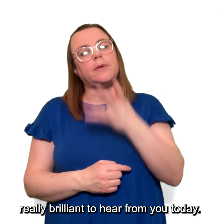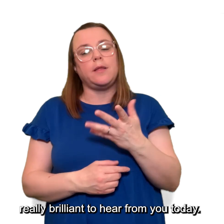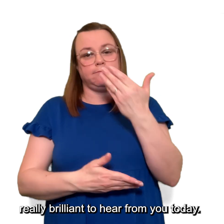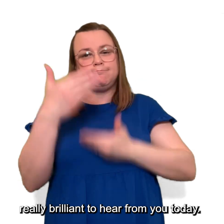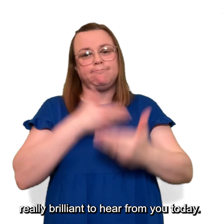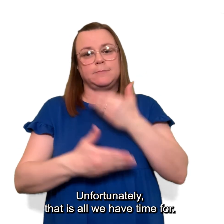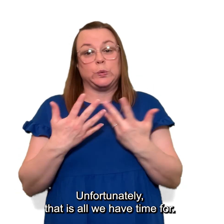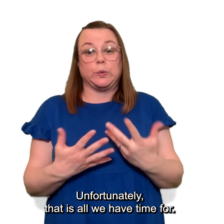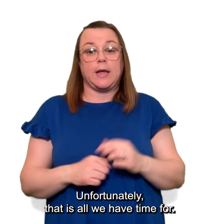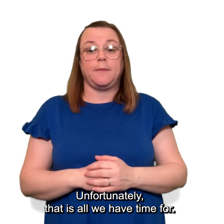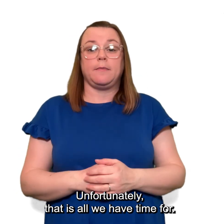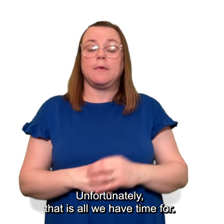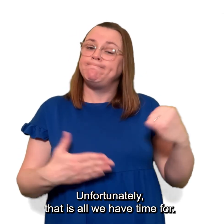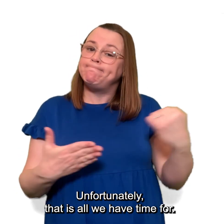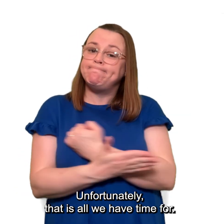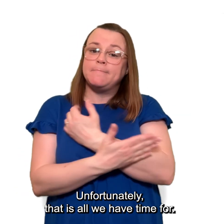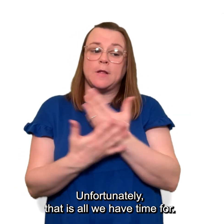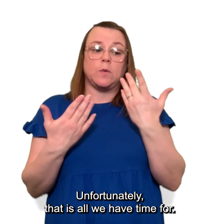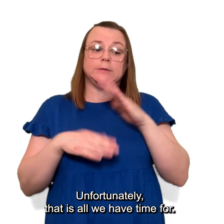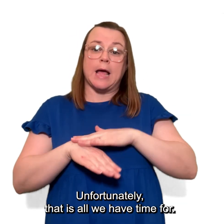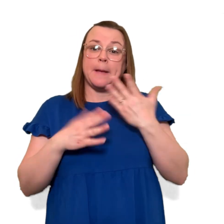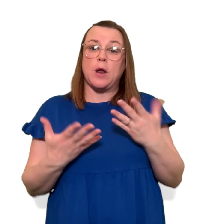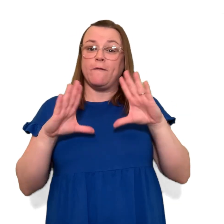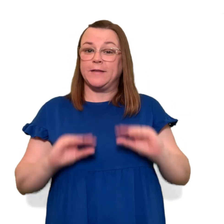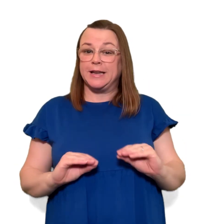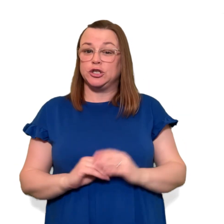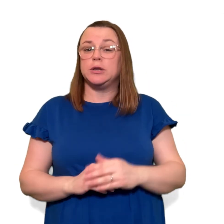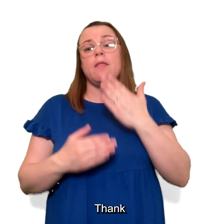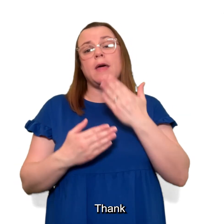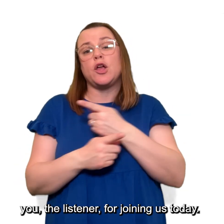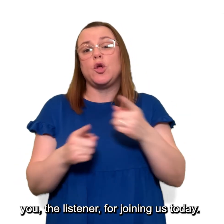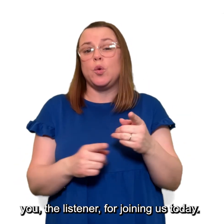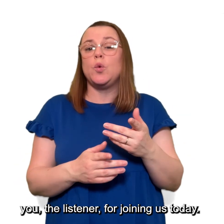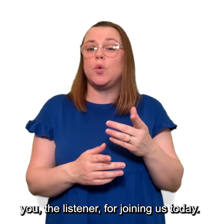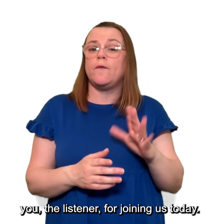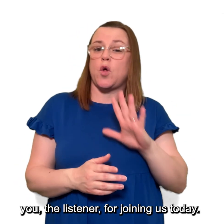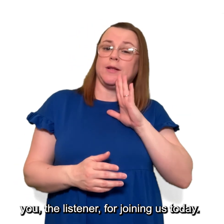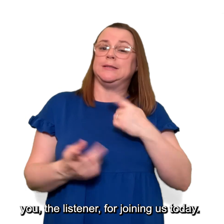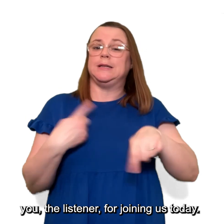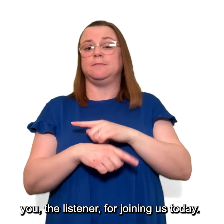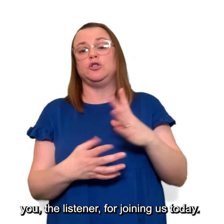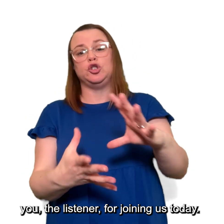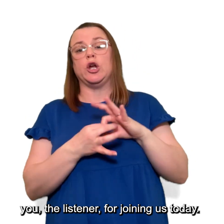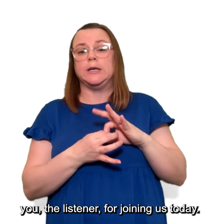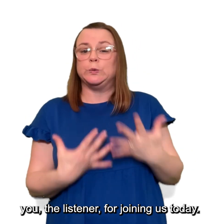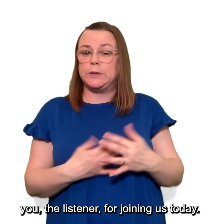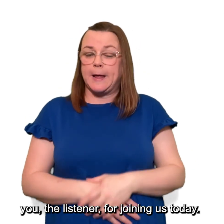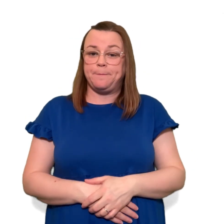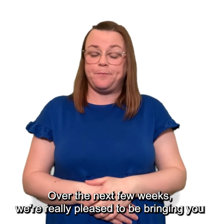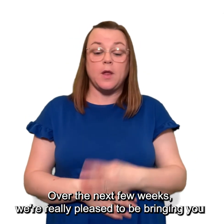from you today. Unfortunately, that is all we have time for. Thank you, the listener, for joining us